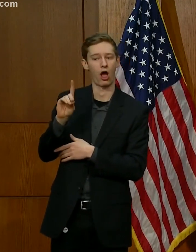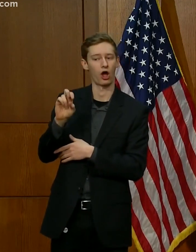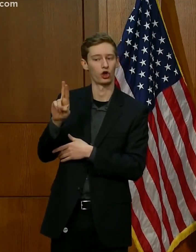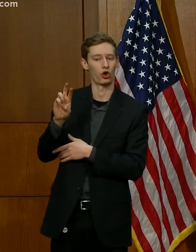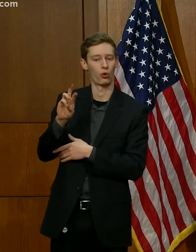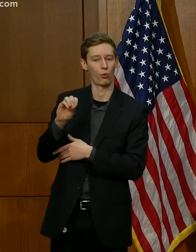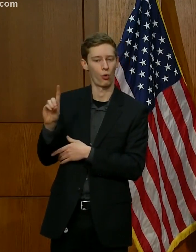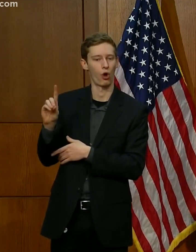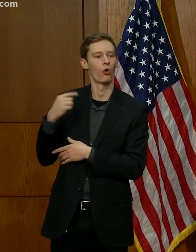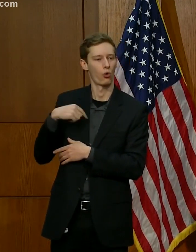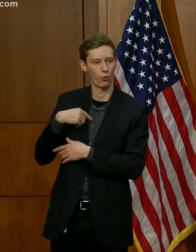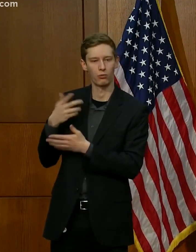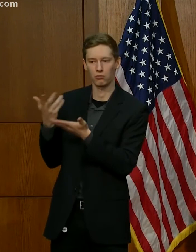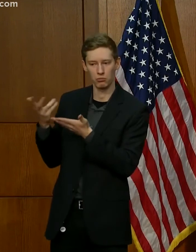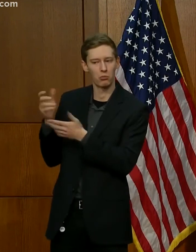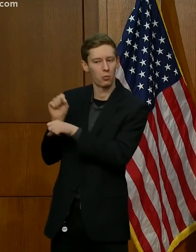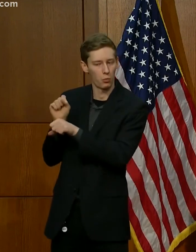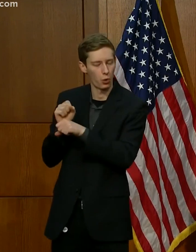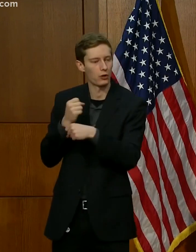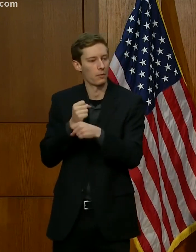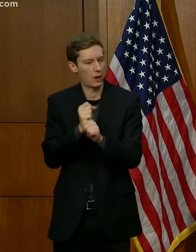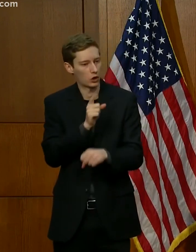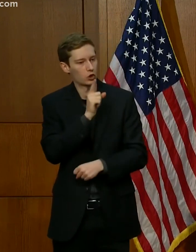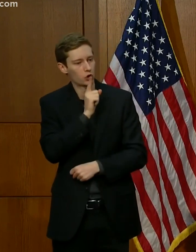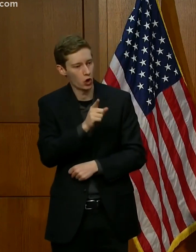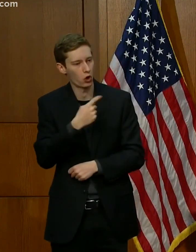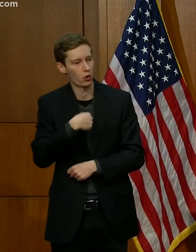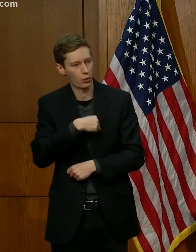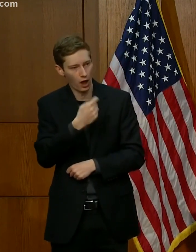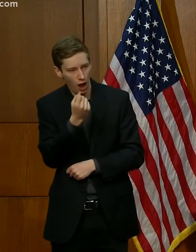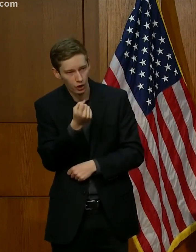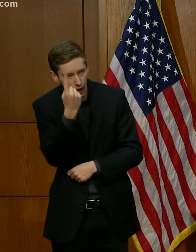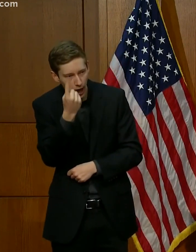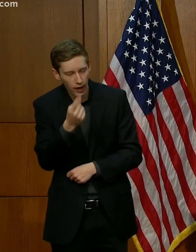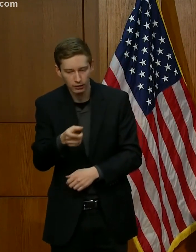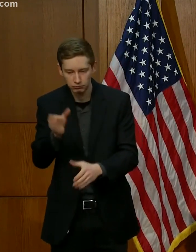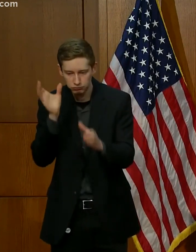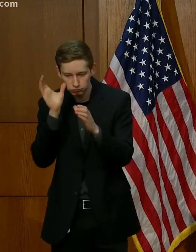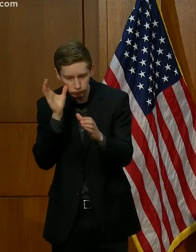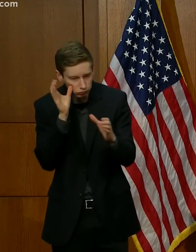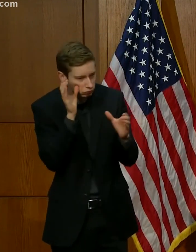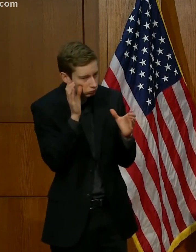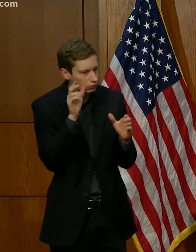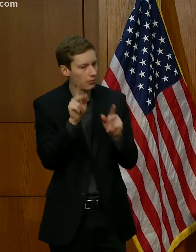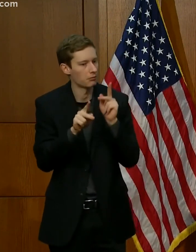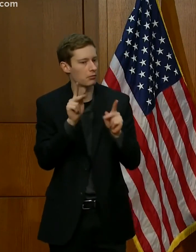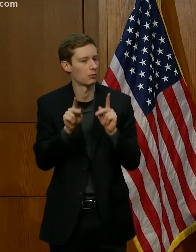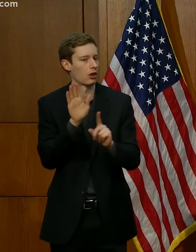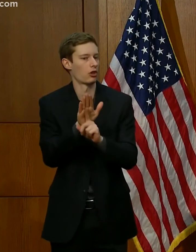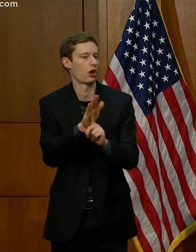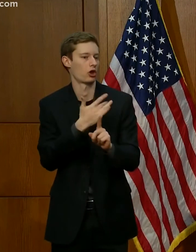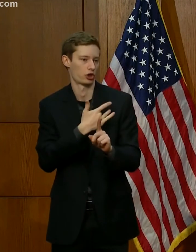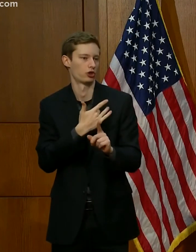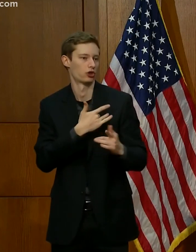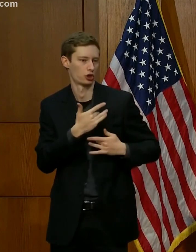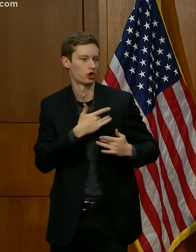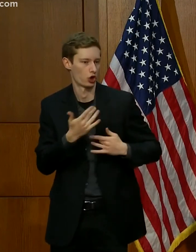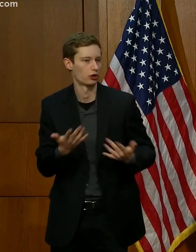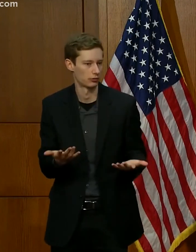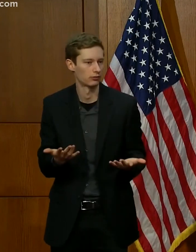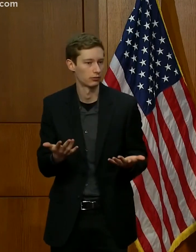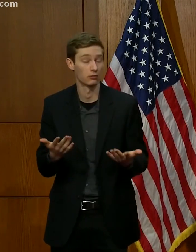to make sure that we do understand and listen to people that have concerns. And I think what we do as we move